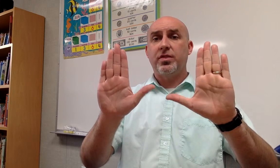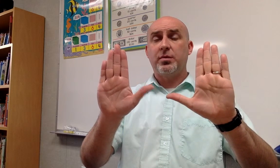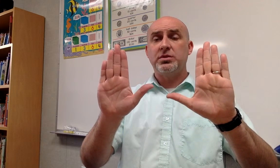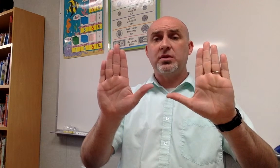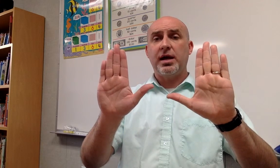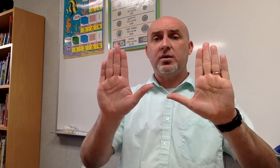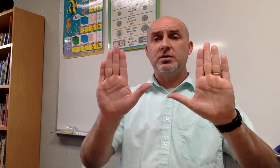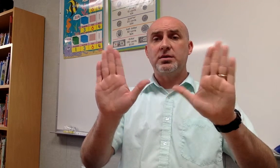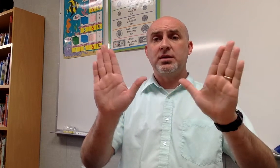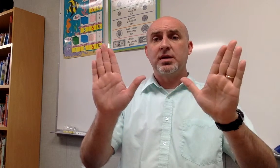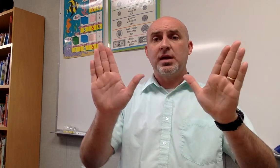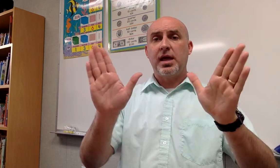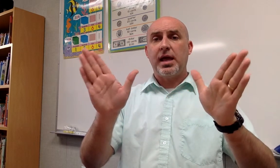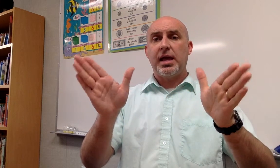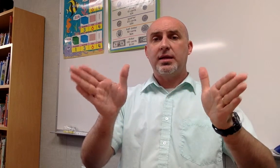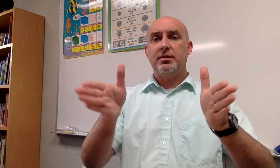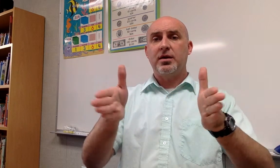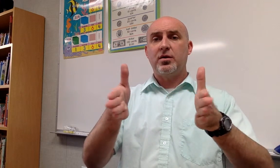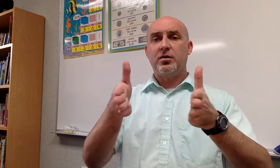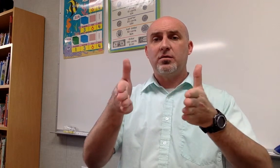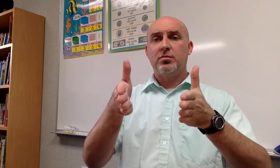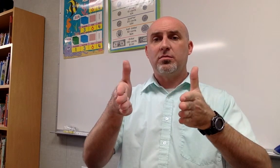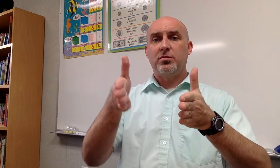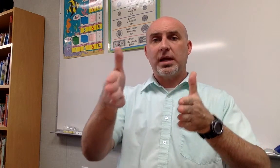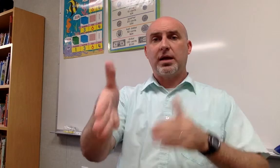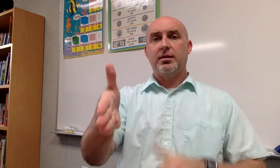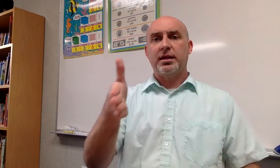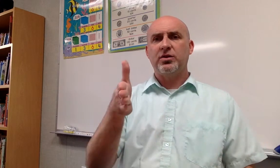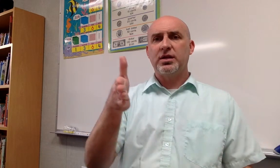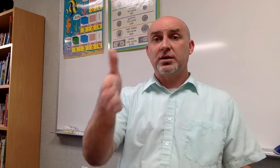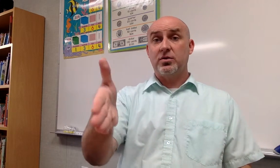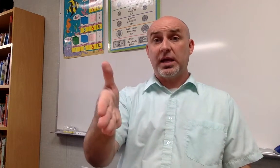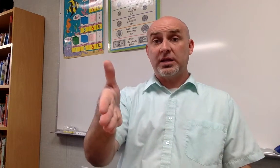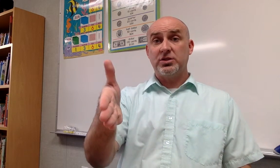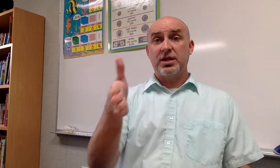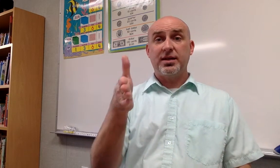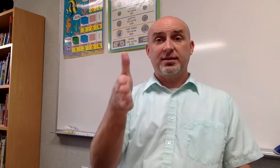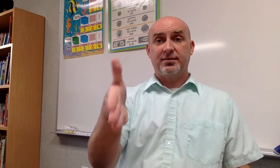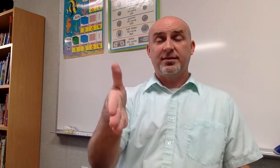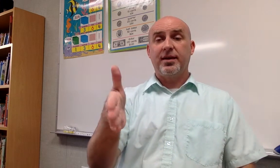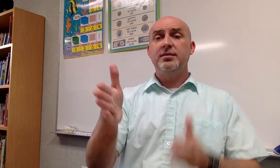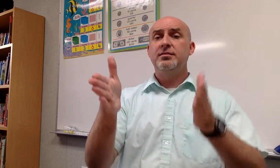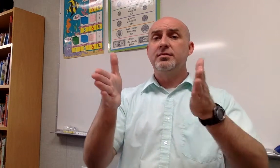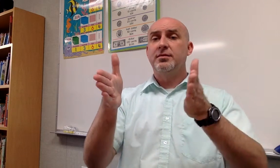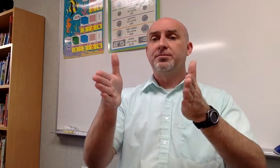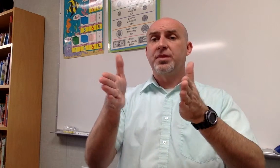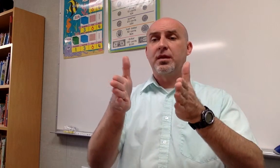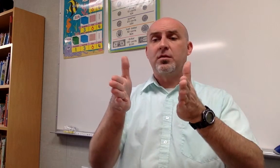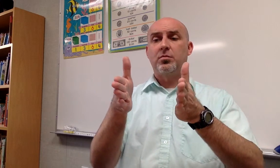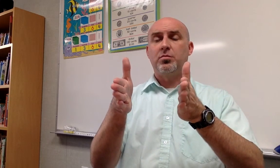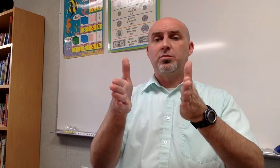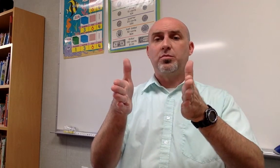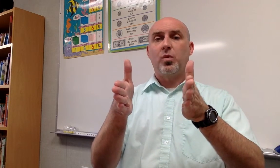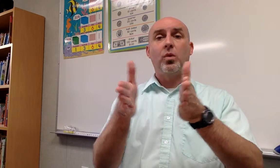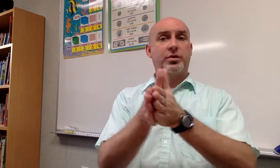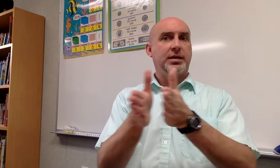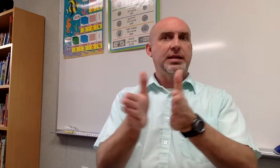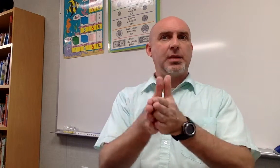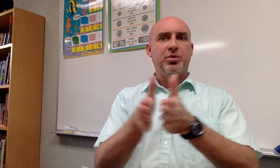thumbs are out, and they are like you're going to do a handshake again, or you're going to clap your